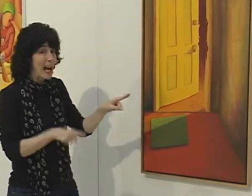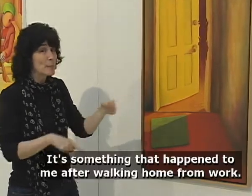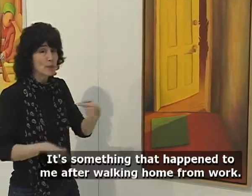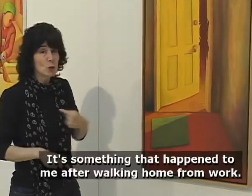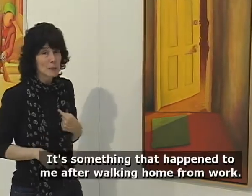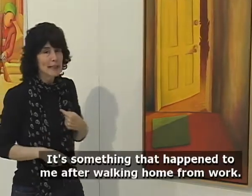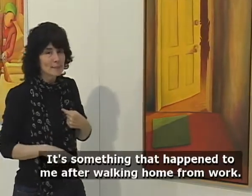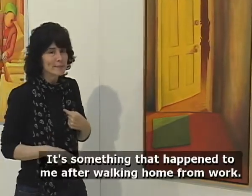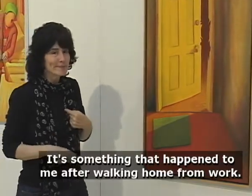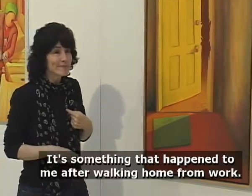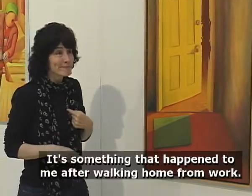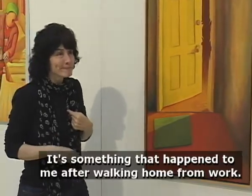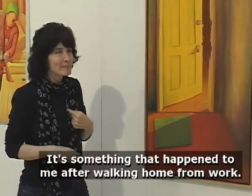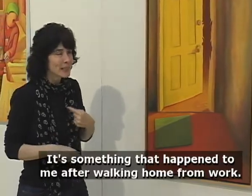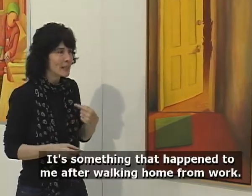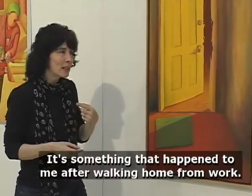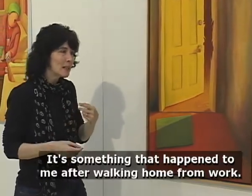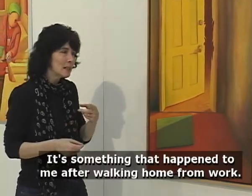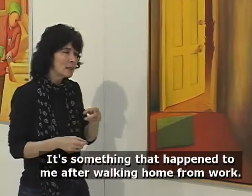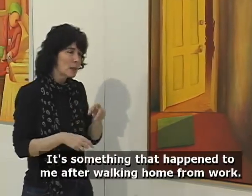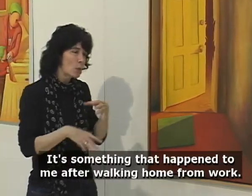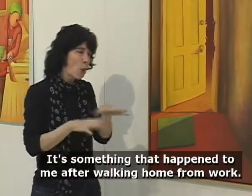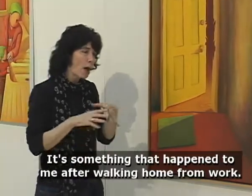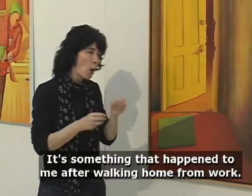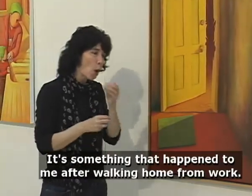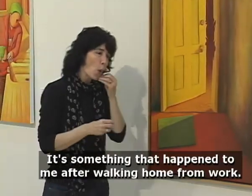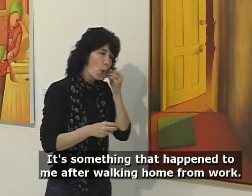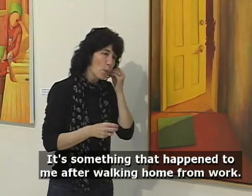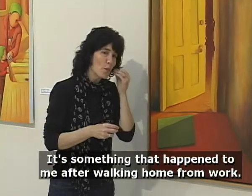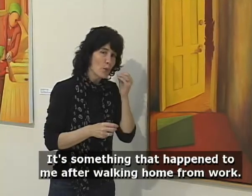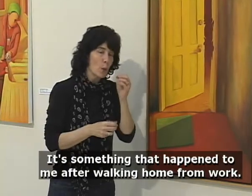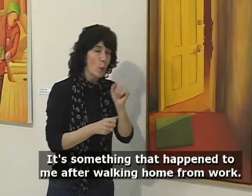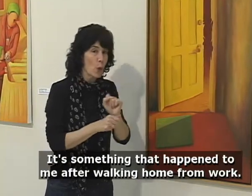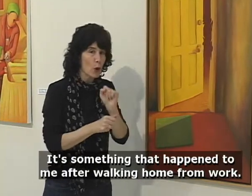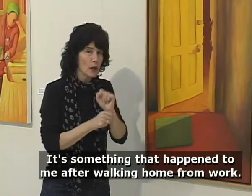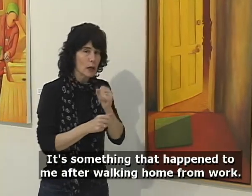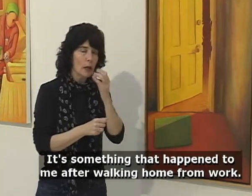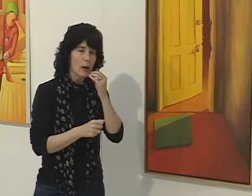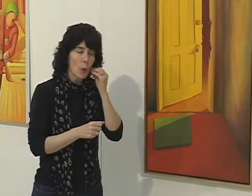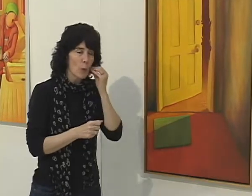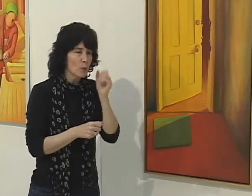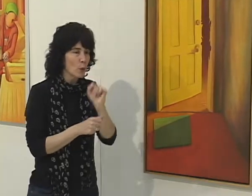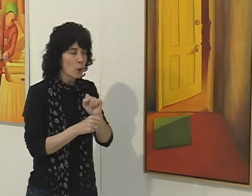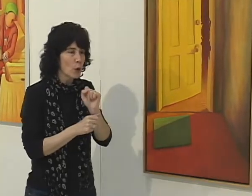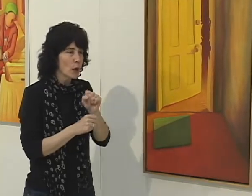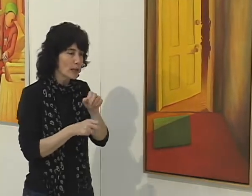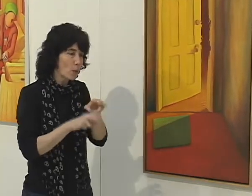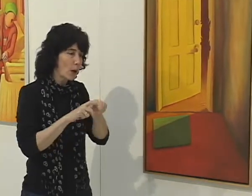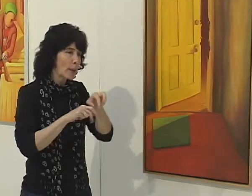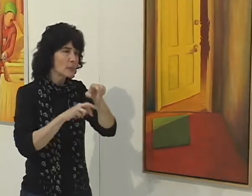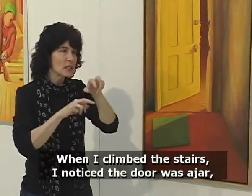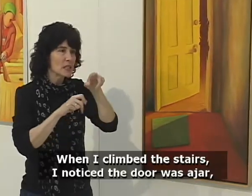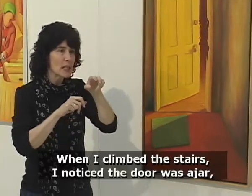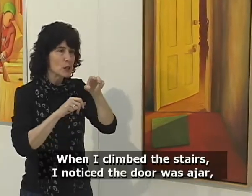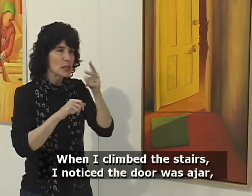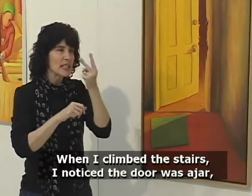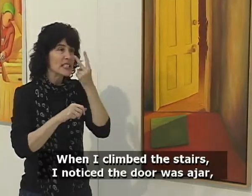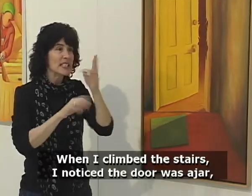It's something that happened to me after walking home from work. When I climbed the